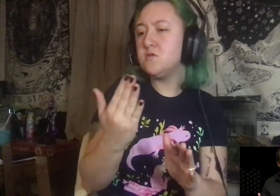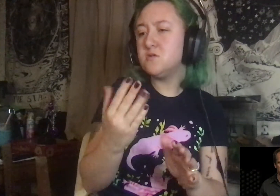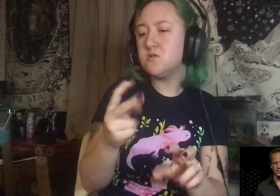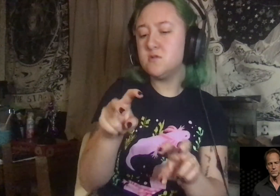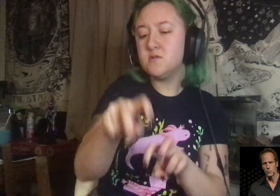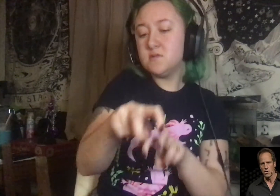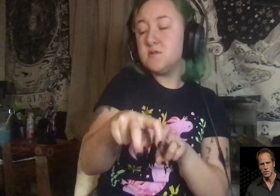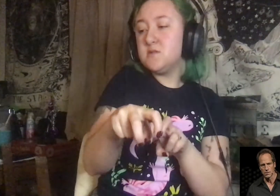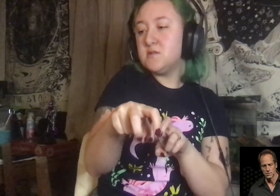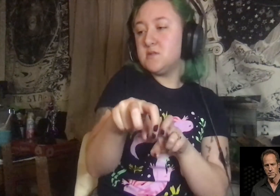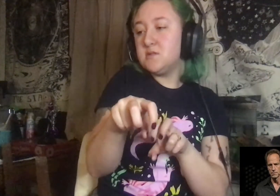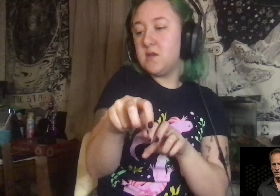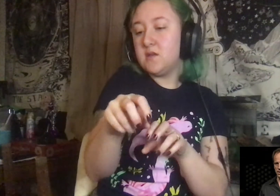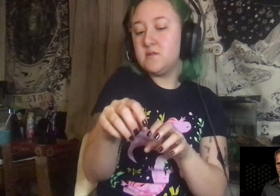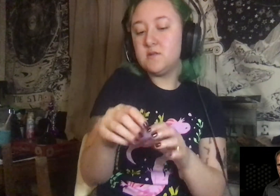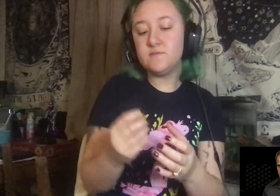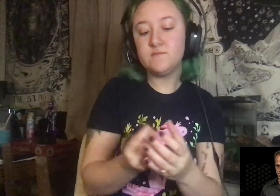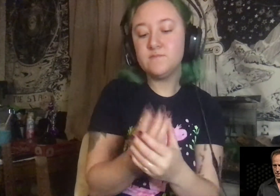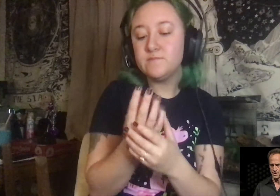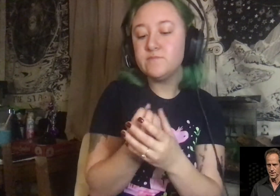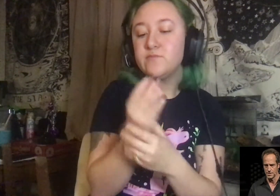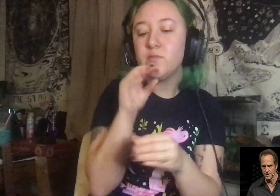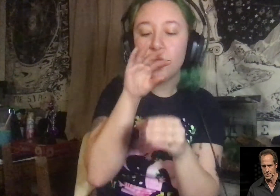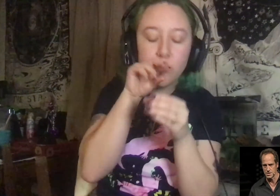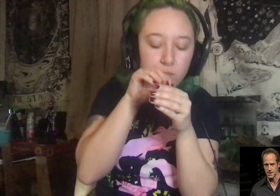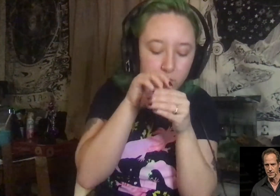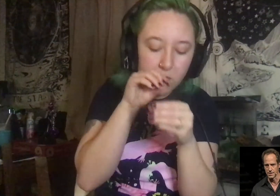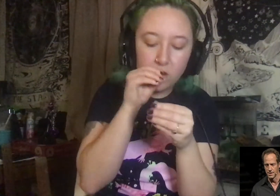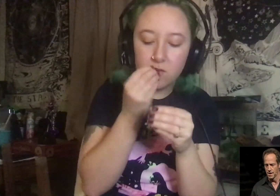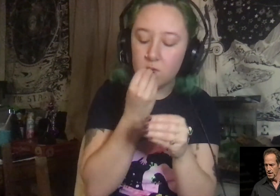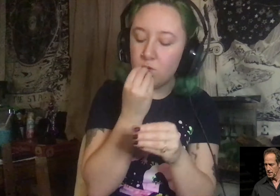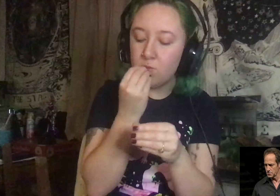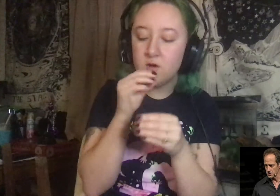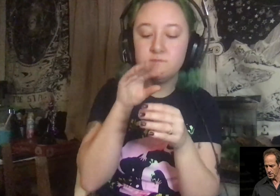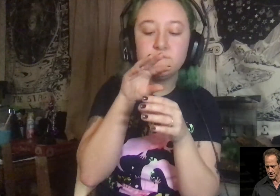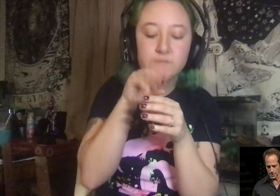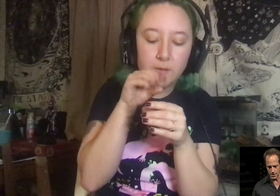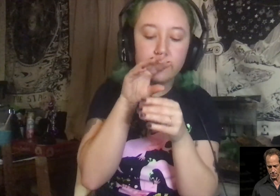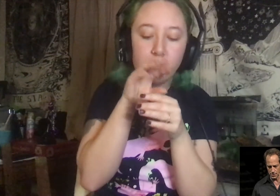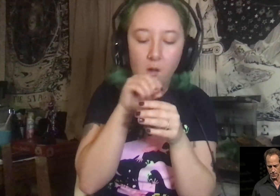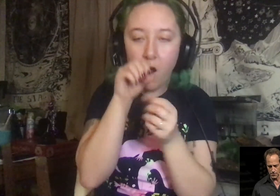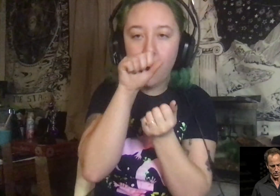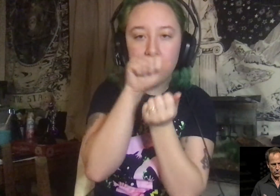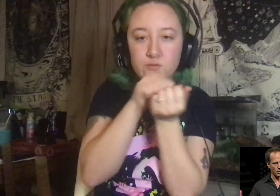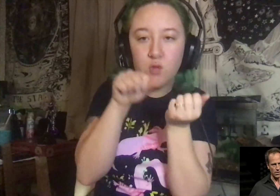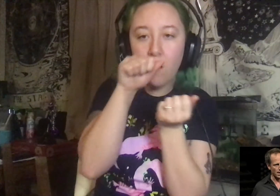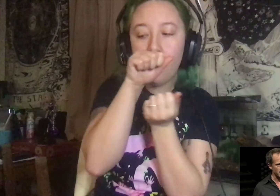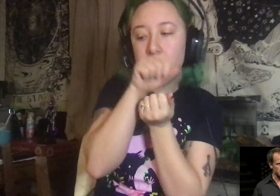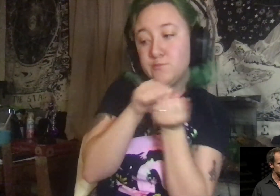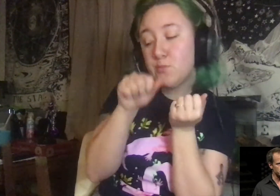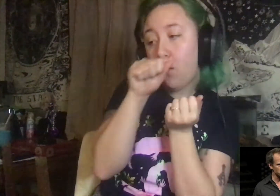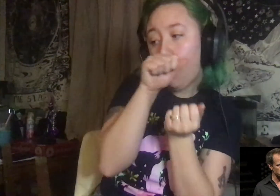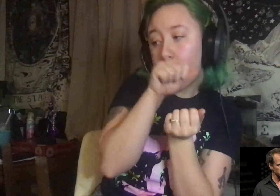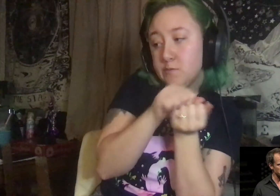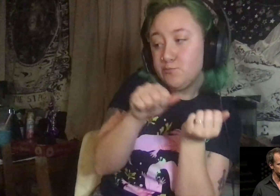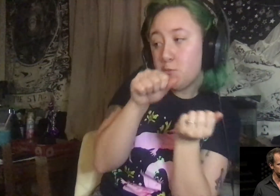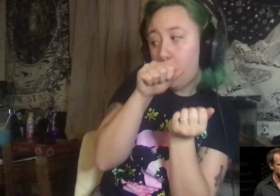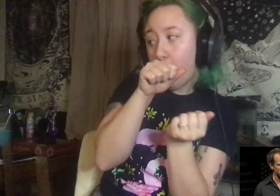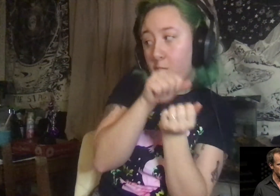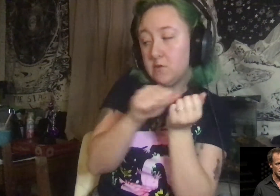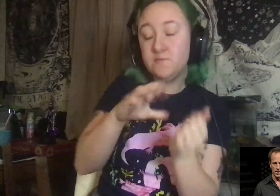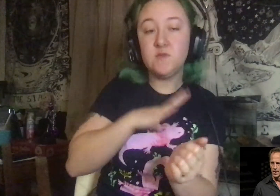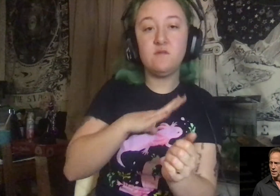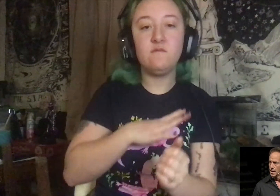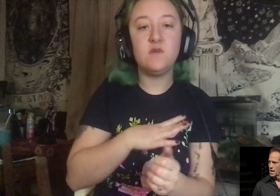how completely wrong I was in that second. And I was reminded how utterly wrong I am so much of